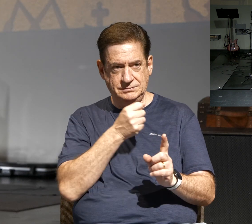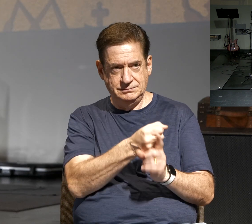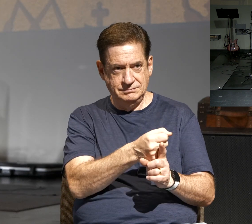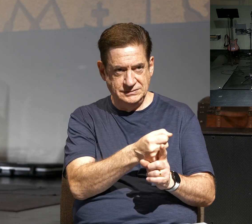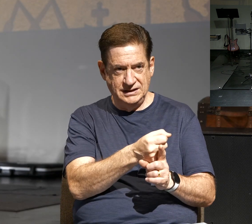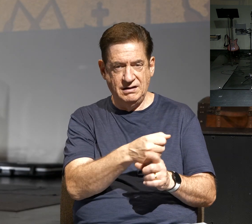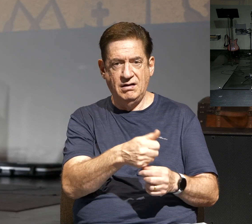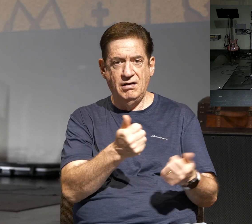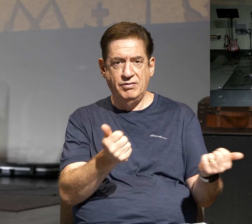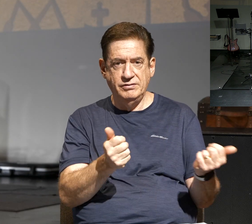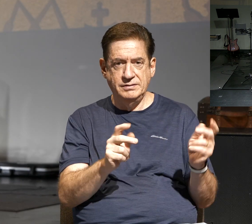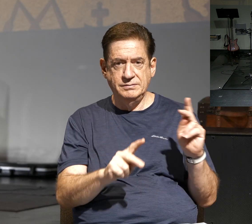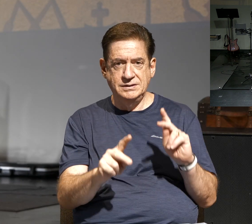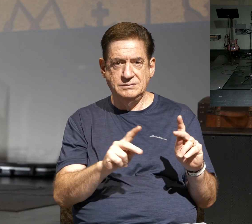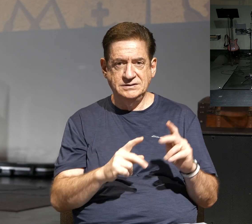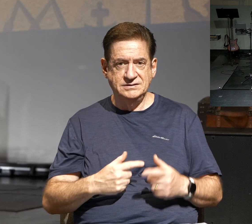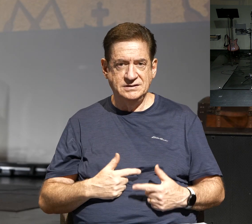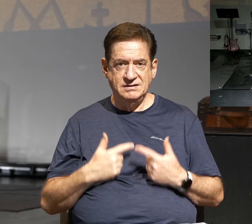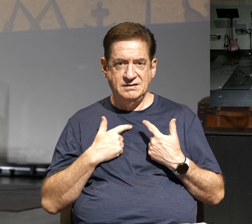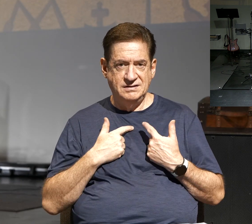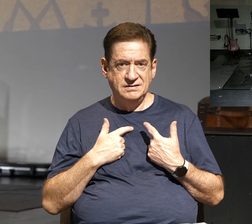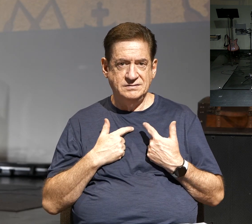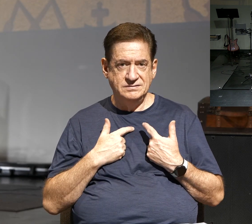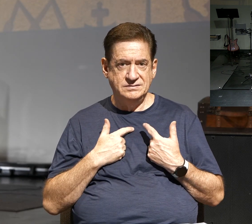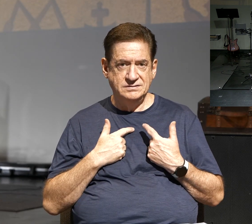other people's lives.